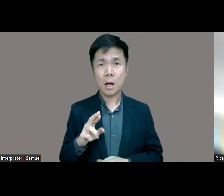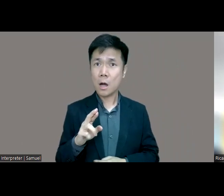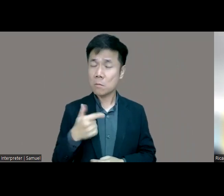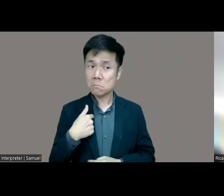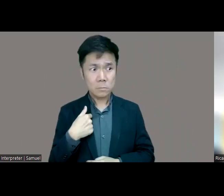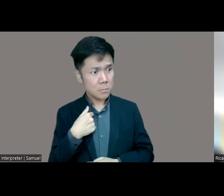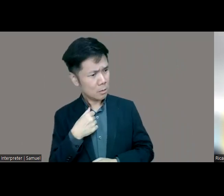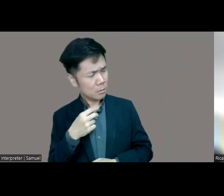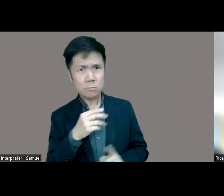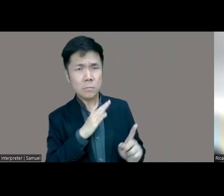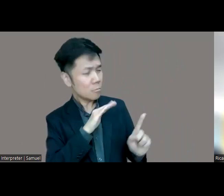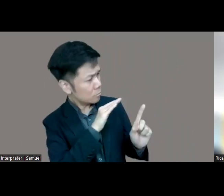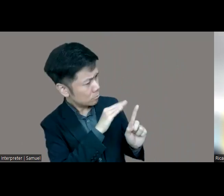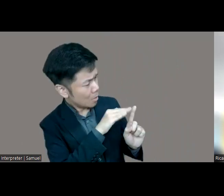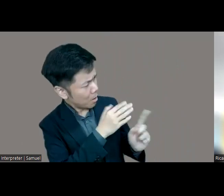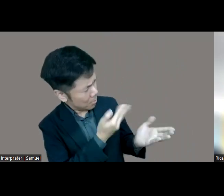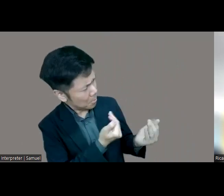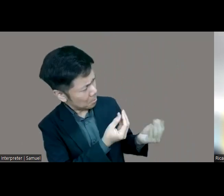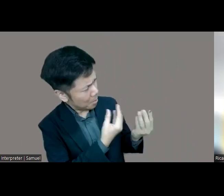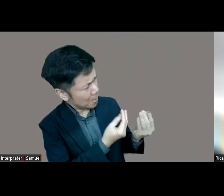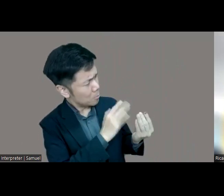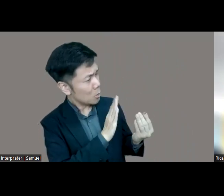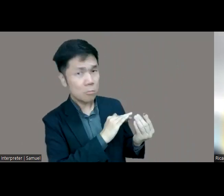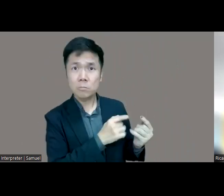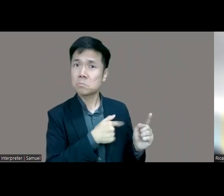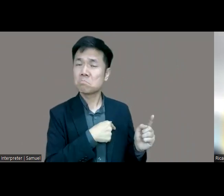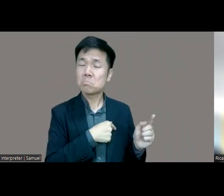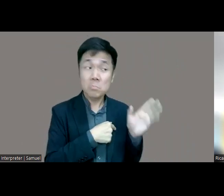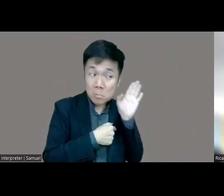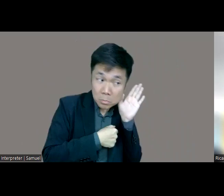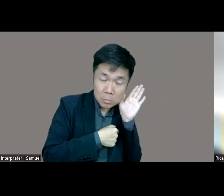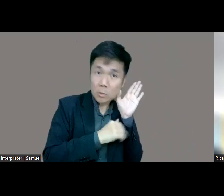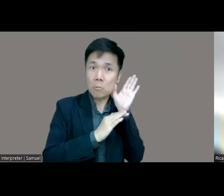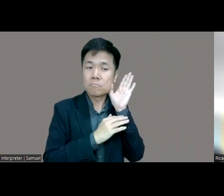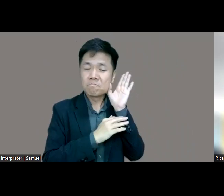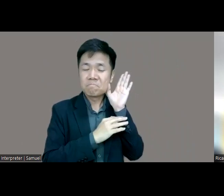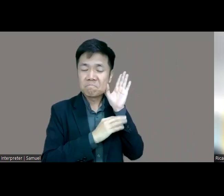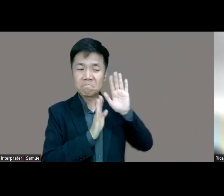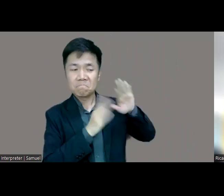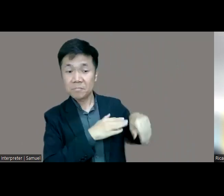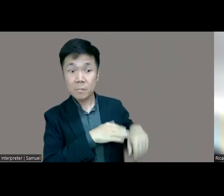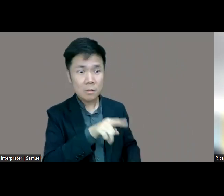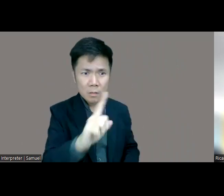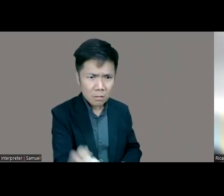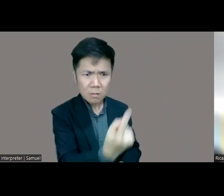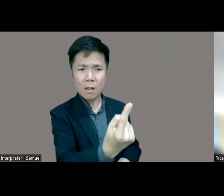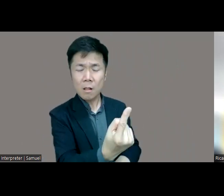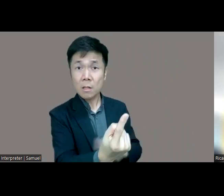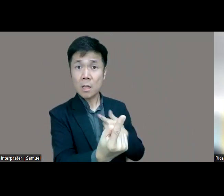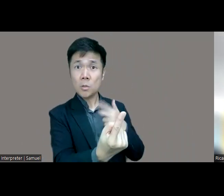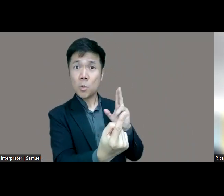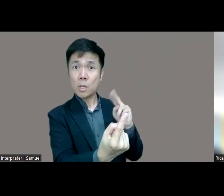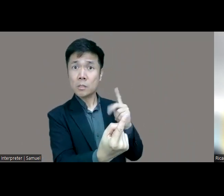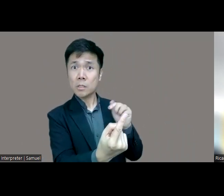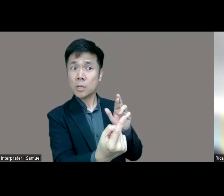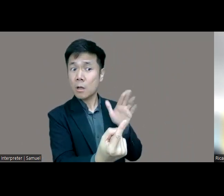the case. Instead of listening to the owner of the case, they are listening to people who are coming